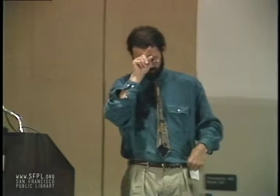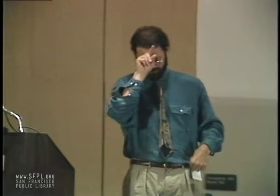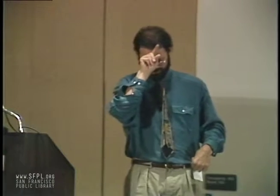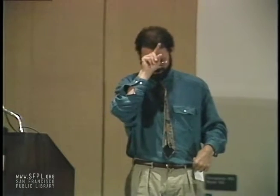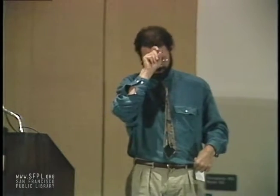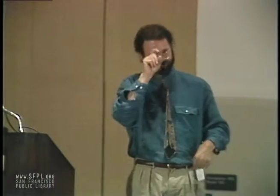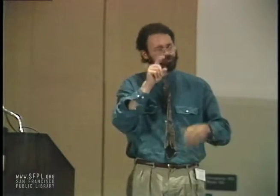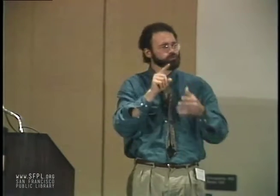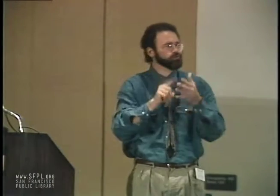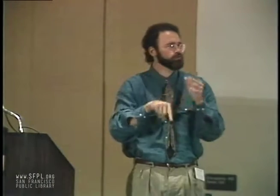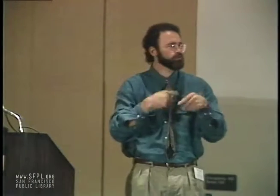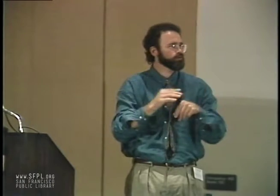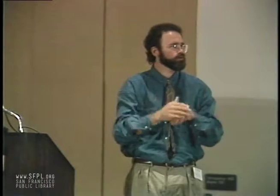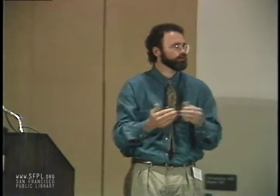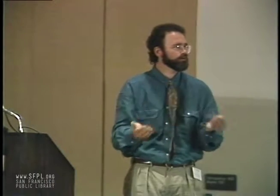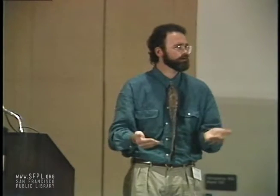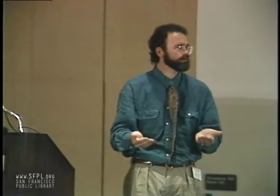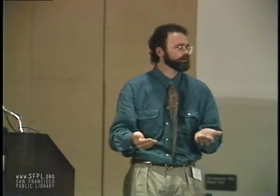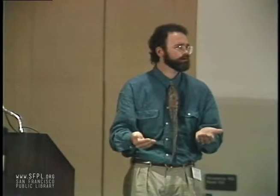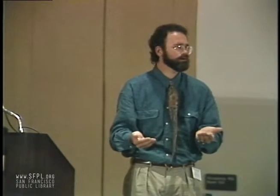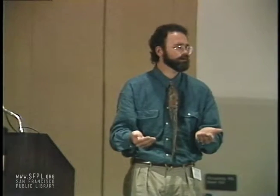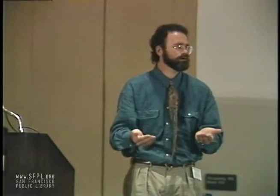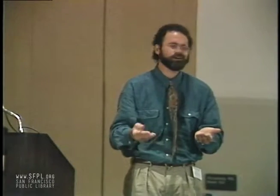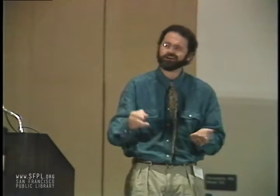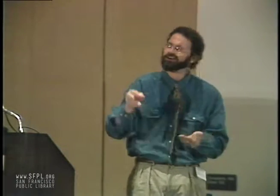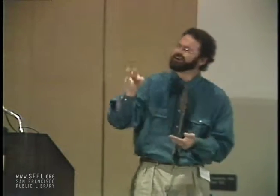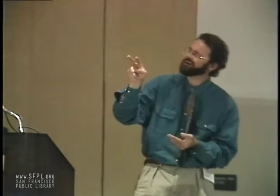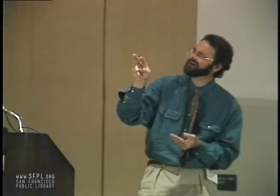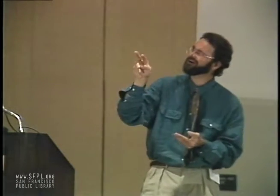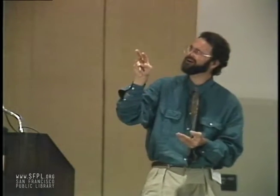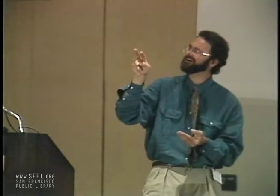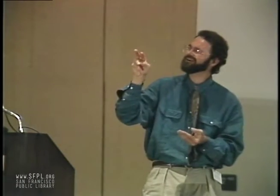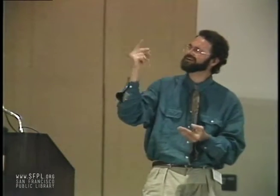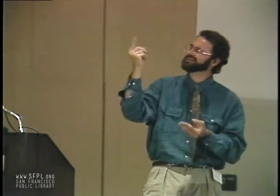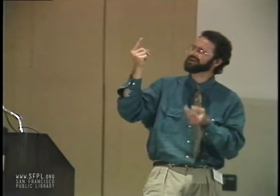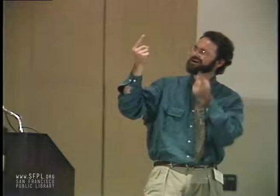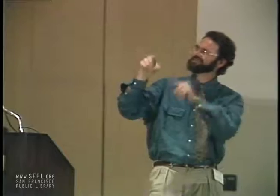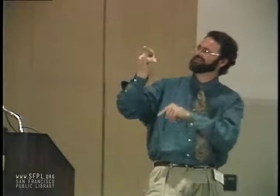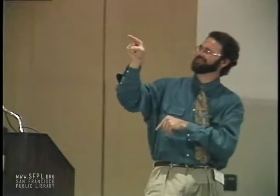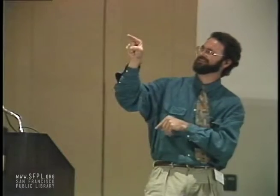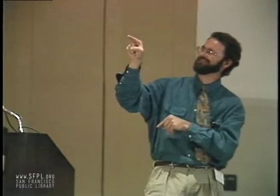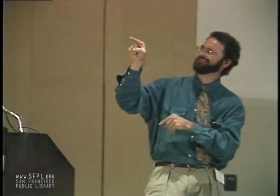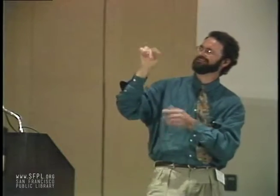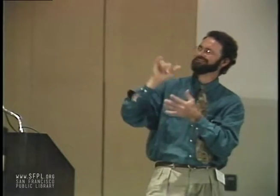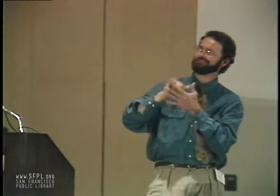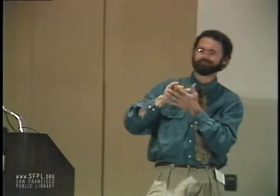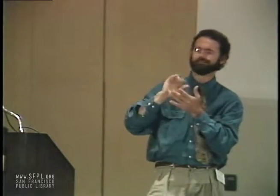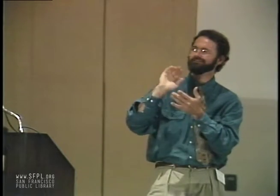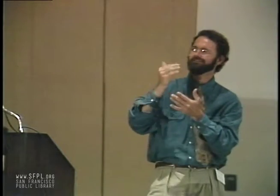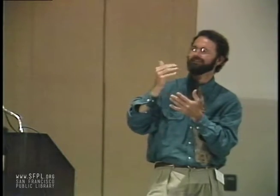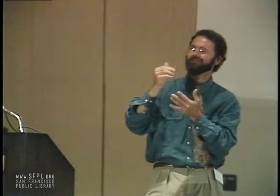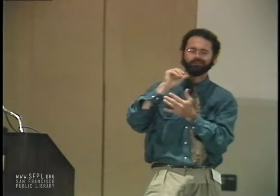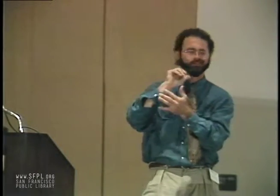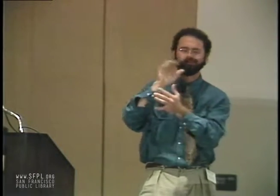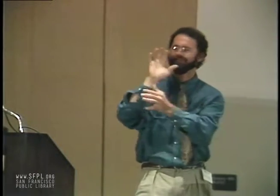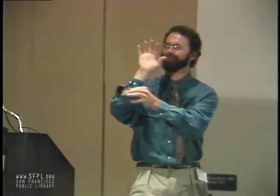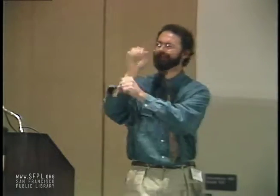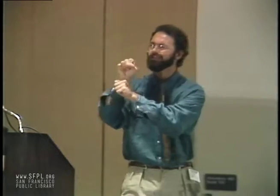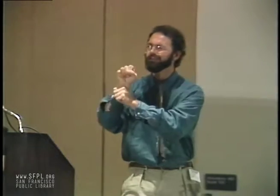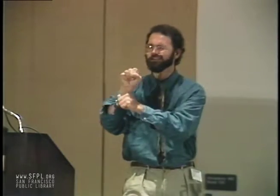and then moved the little girl away from playing with this little boy. Well, the boy was puzzled. He couldn't figure out what was going on. You